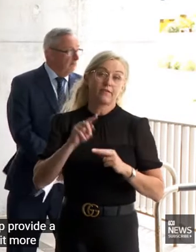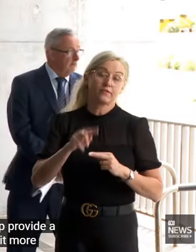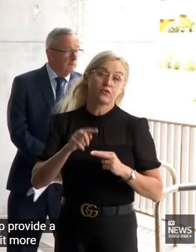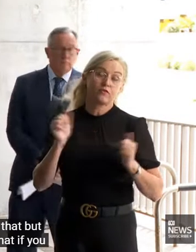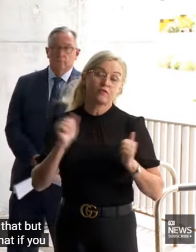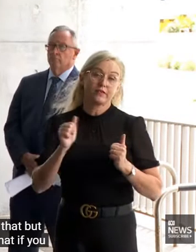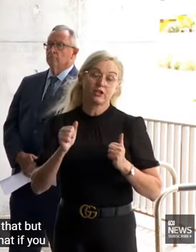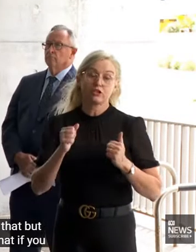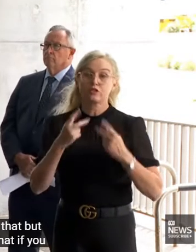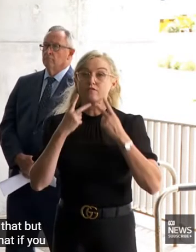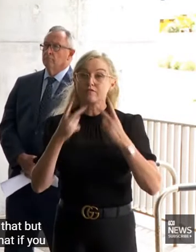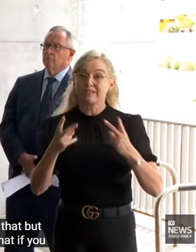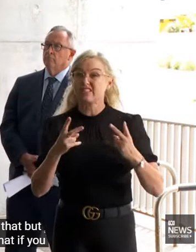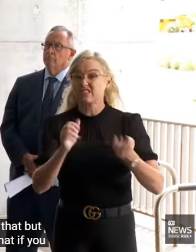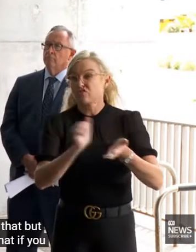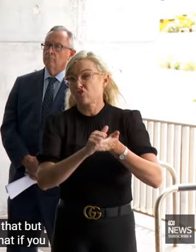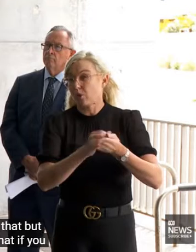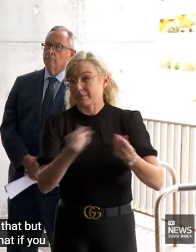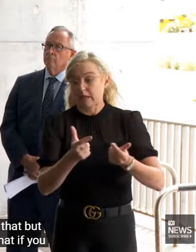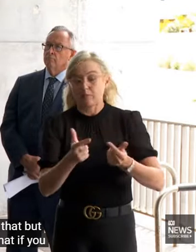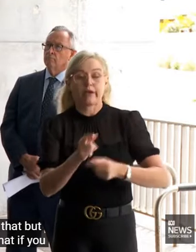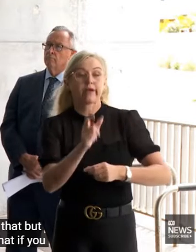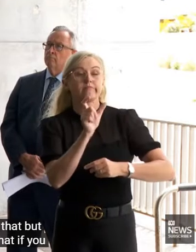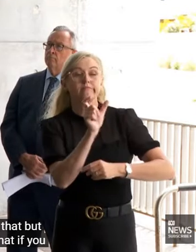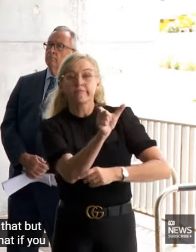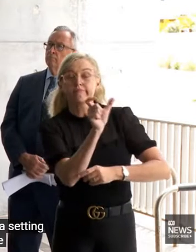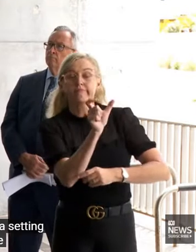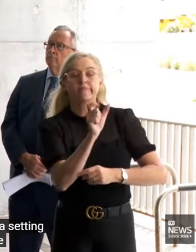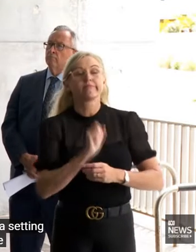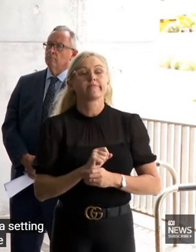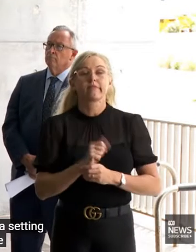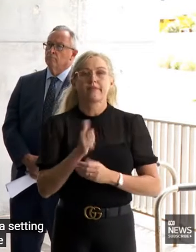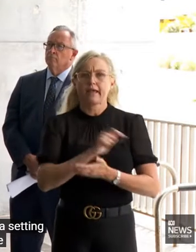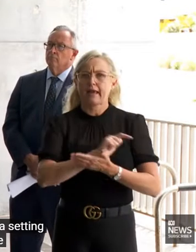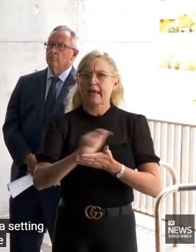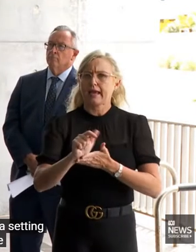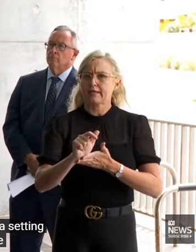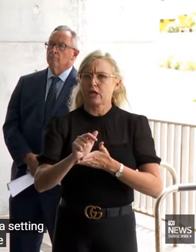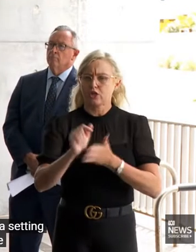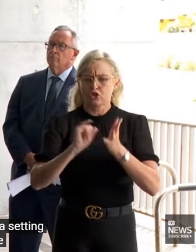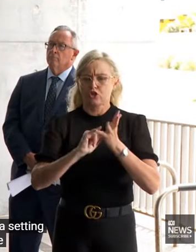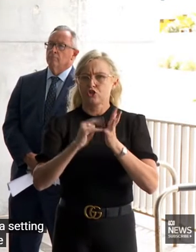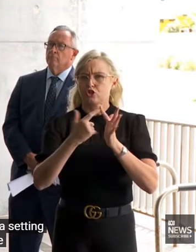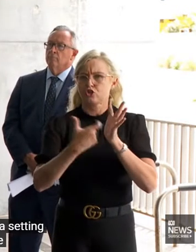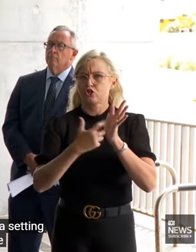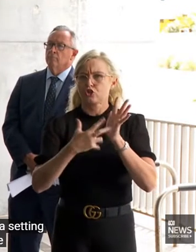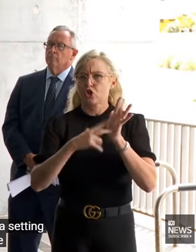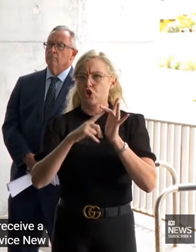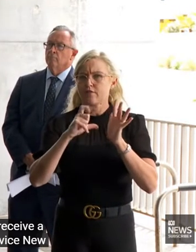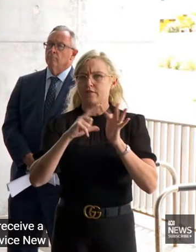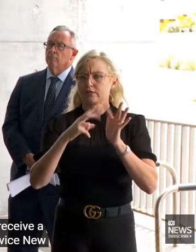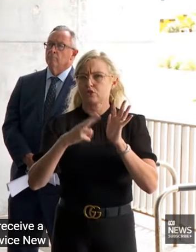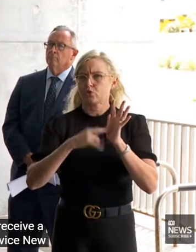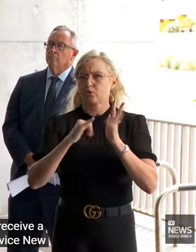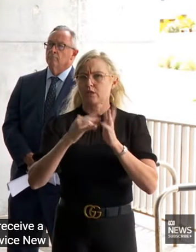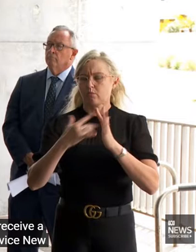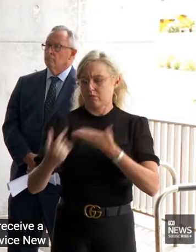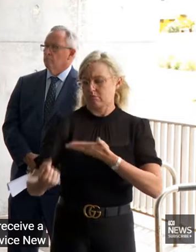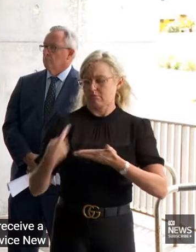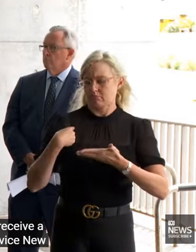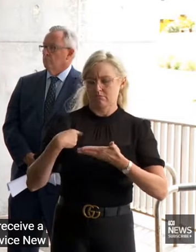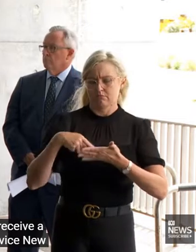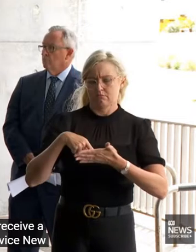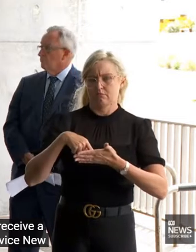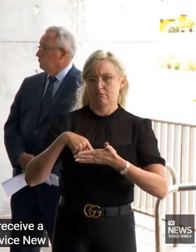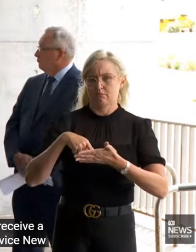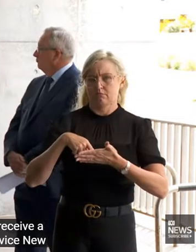setting and you have checked in and you receive a notification from Service New South Wales that the number